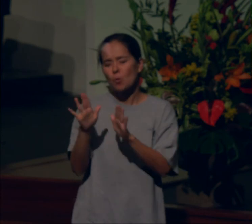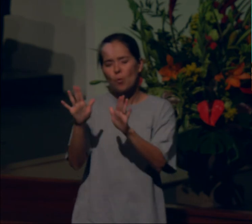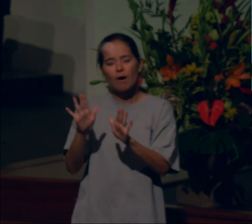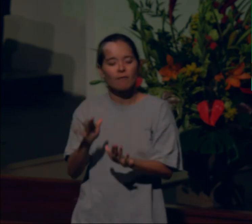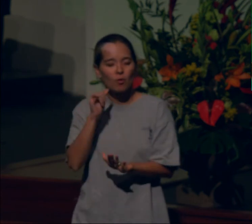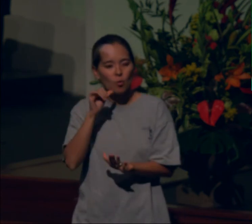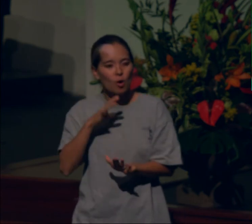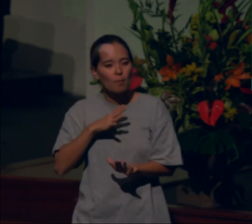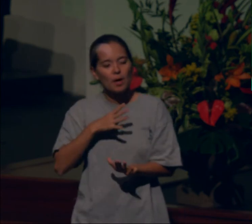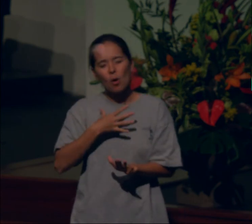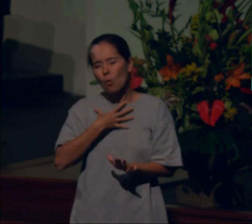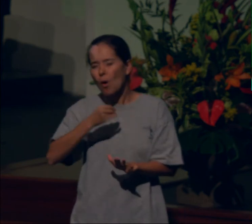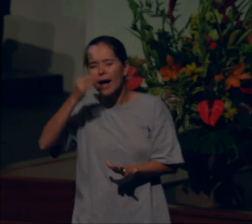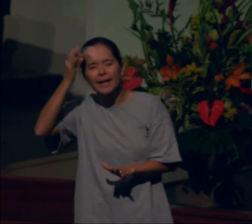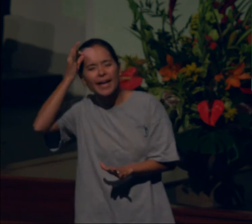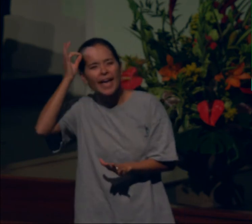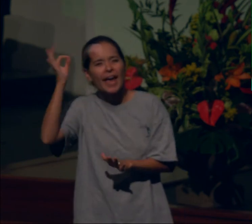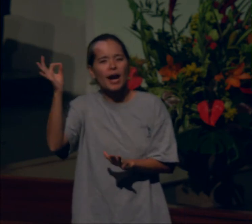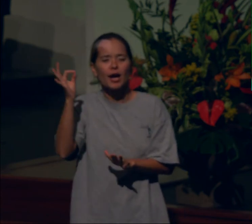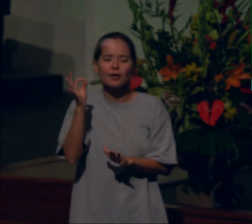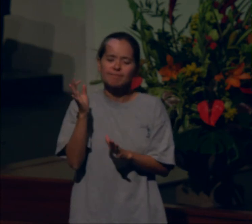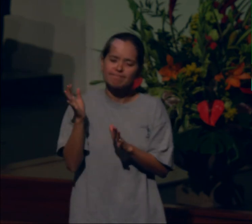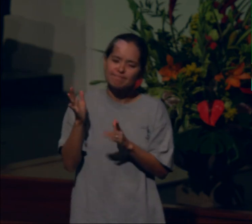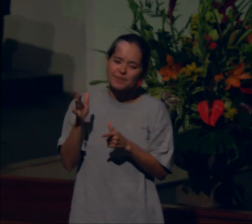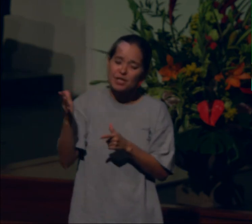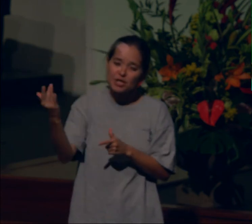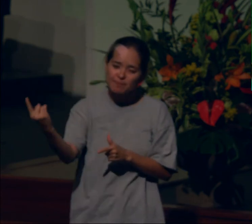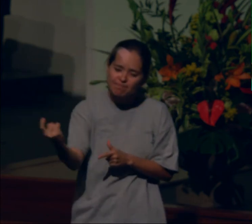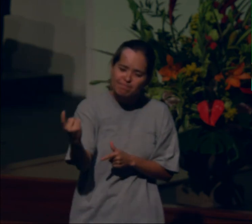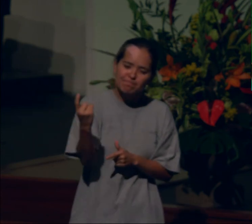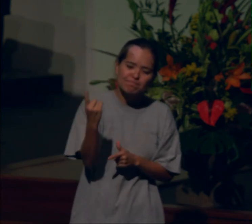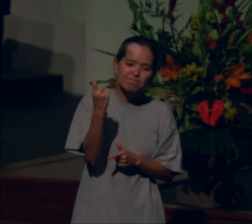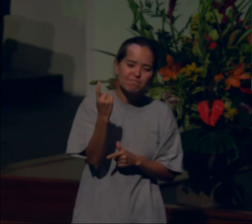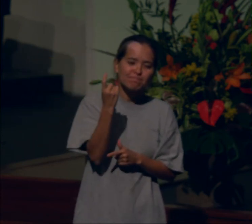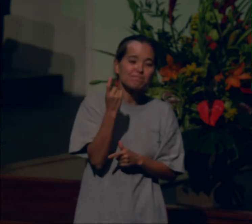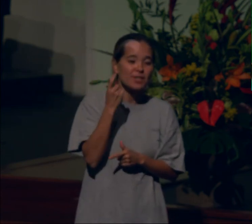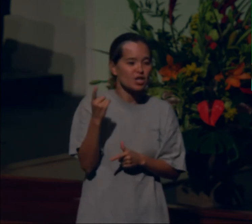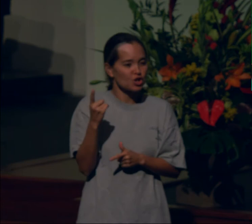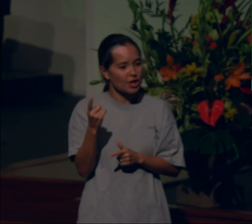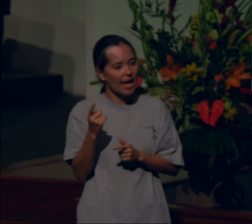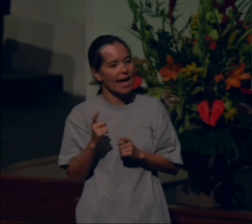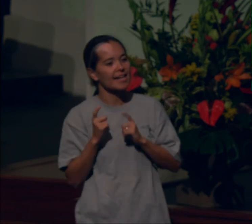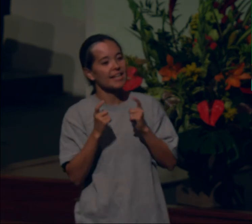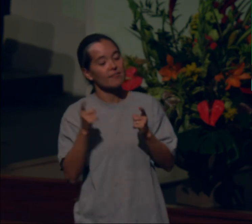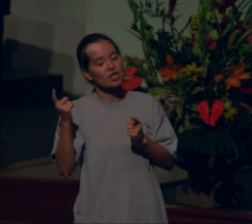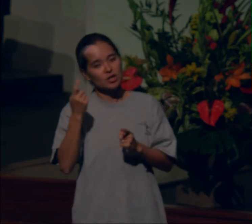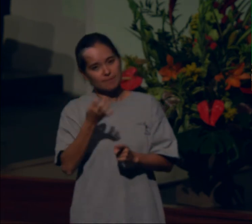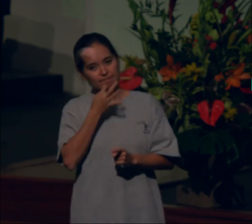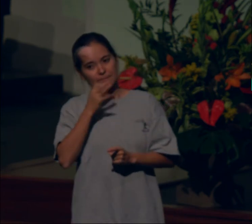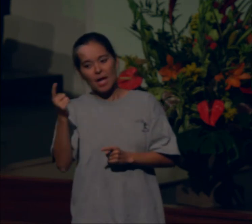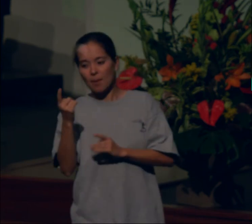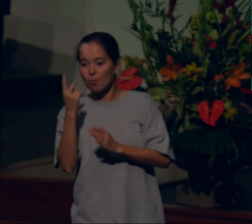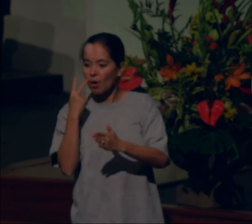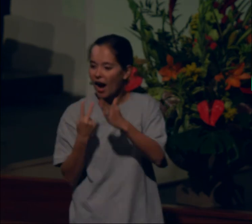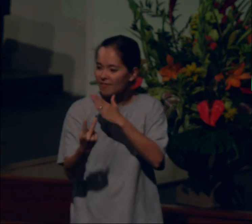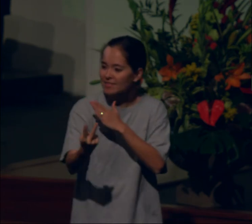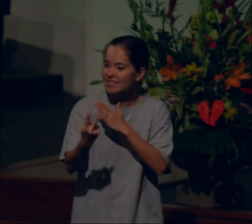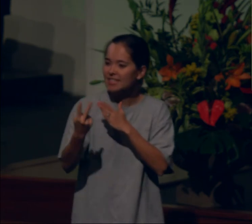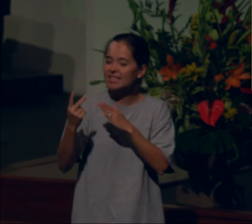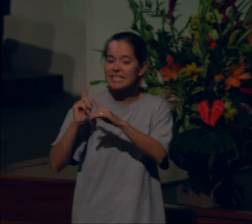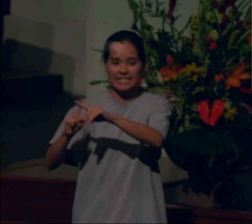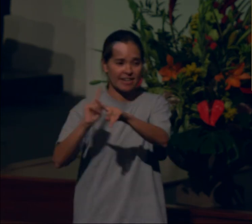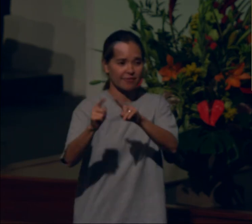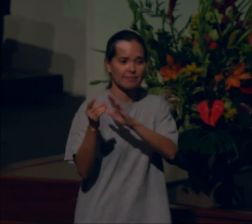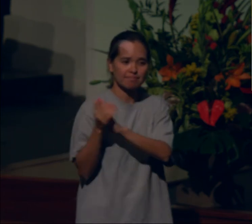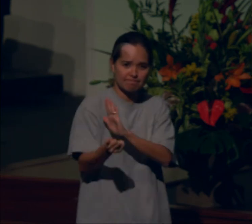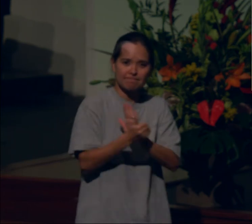just small and fragile. And she came up to me, and she had a gift. She had a gift of prophecy. And there's different people that have different gifts